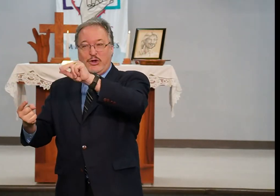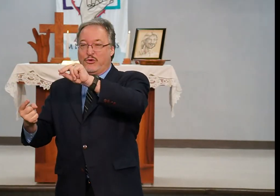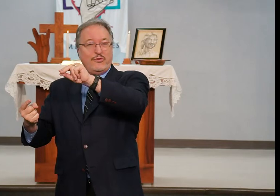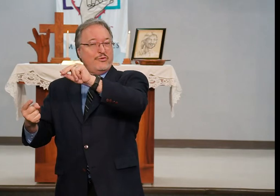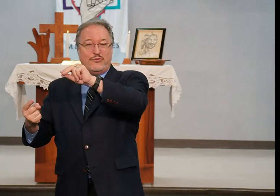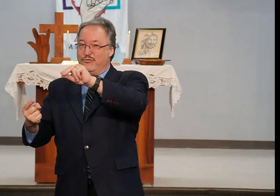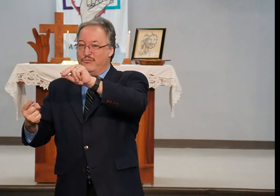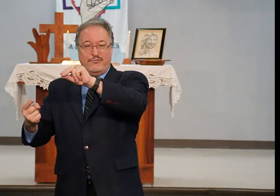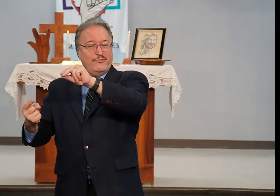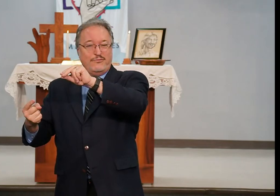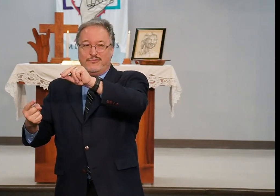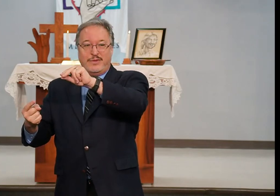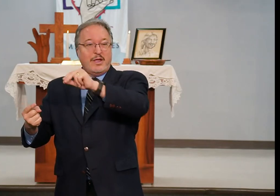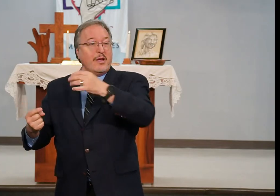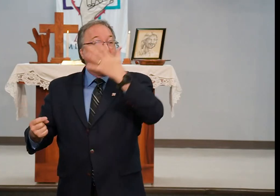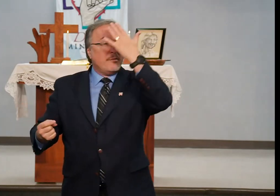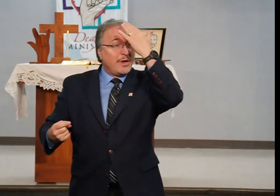alone, but not alone,